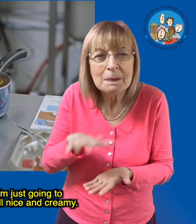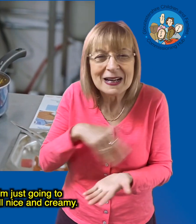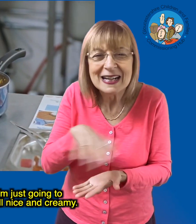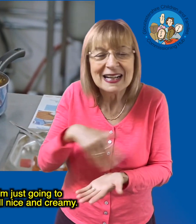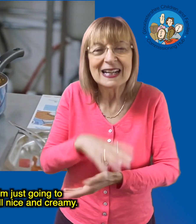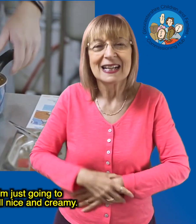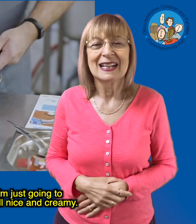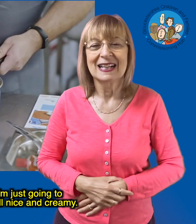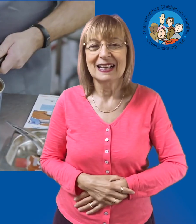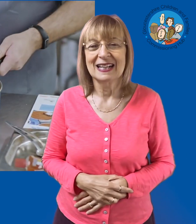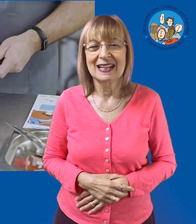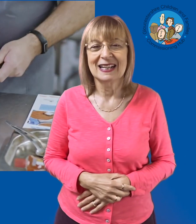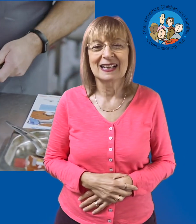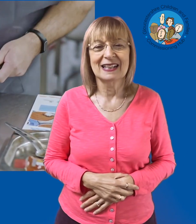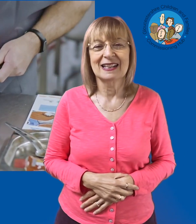it all nice and creamy.